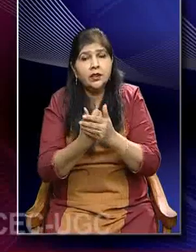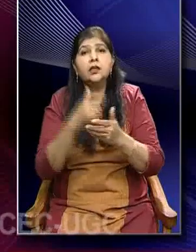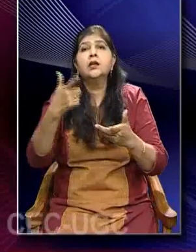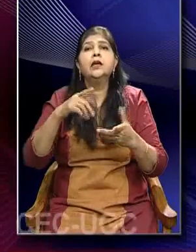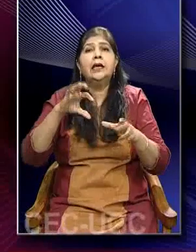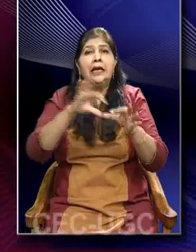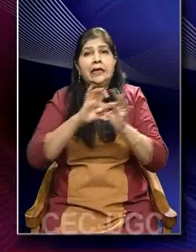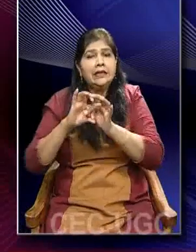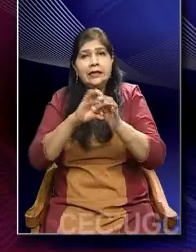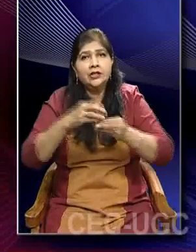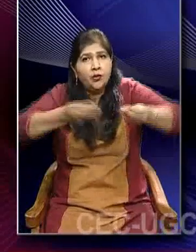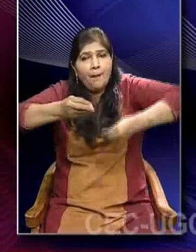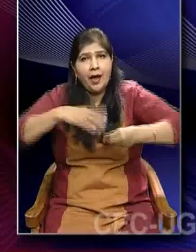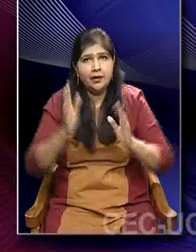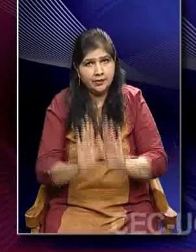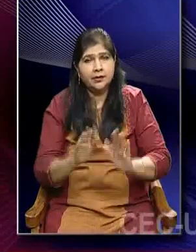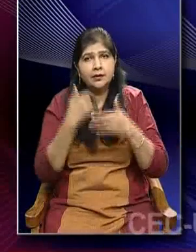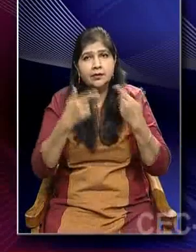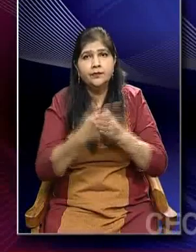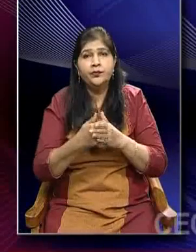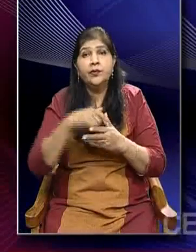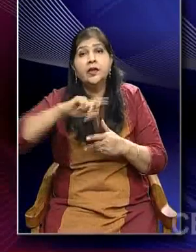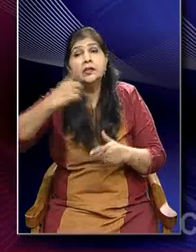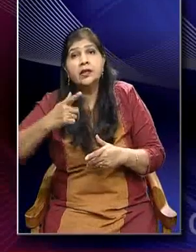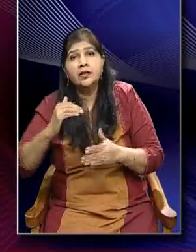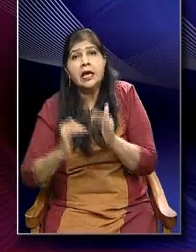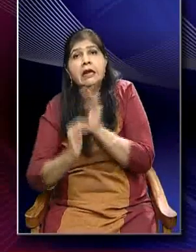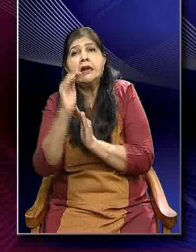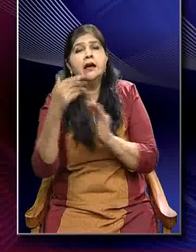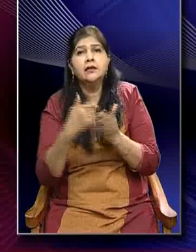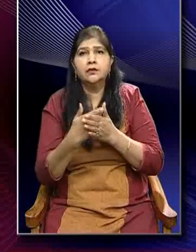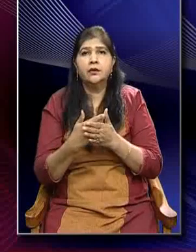integration of markets, there is rise of